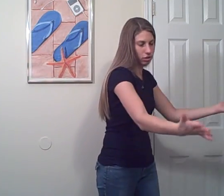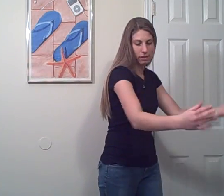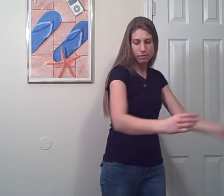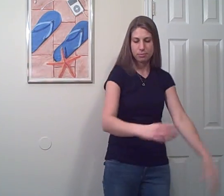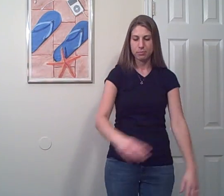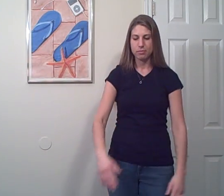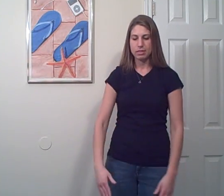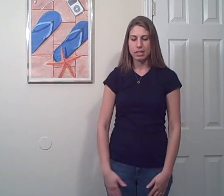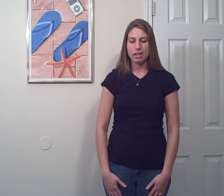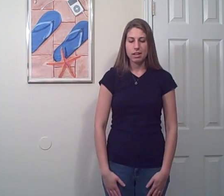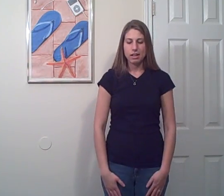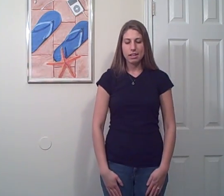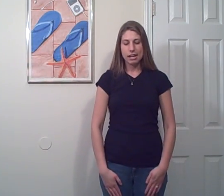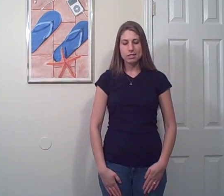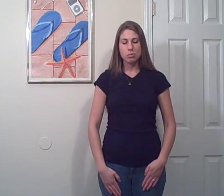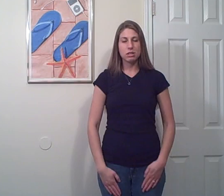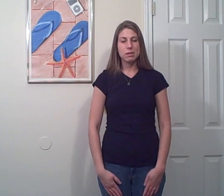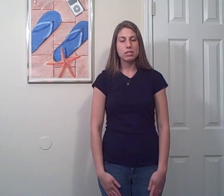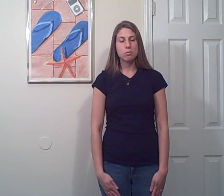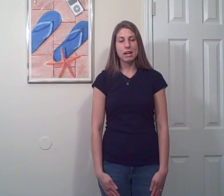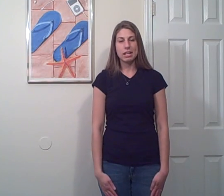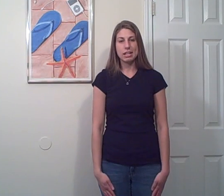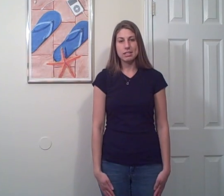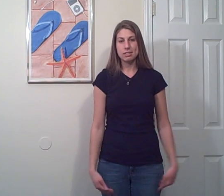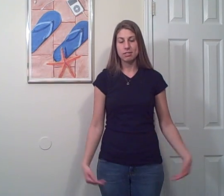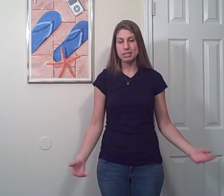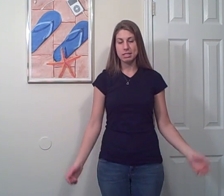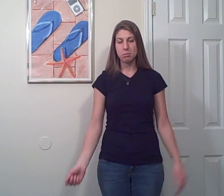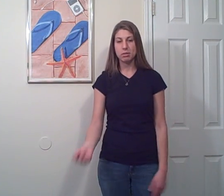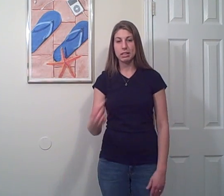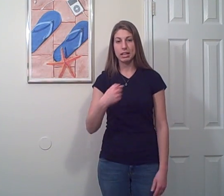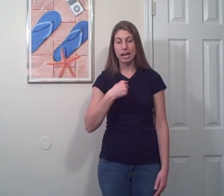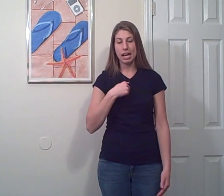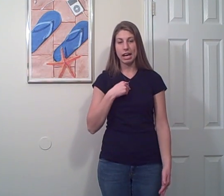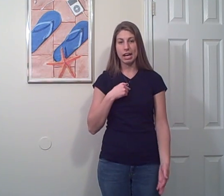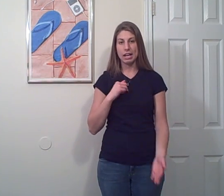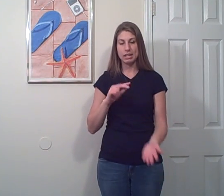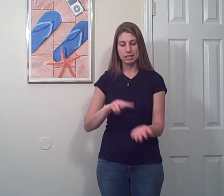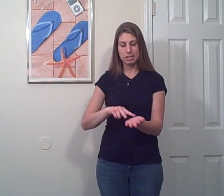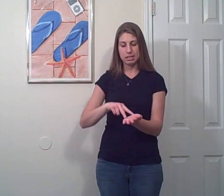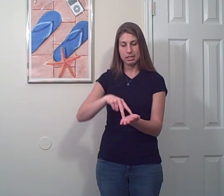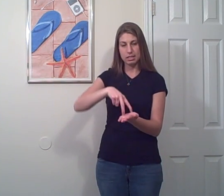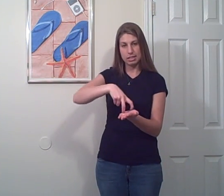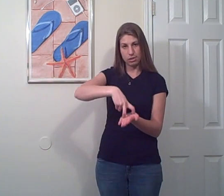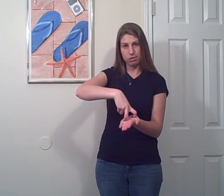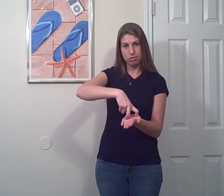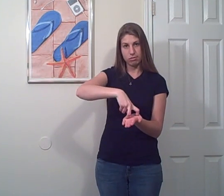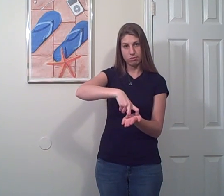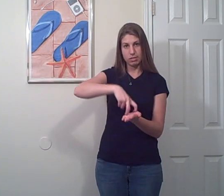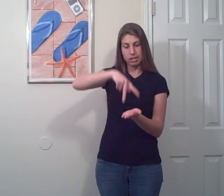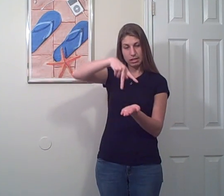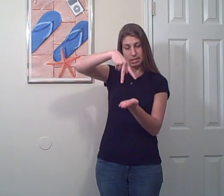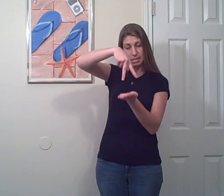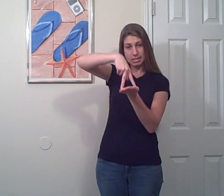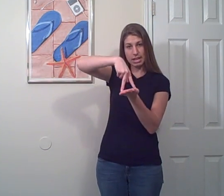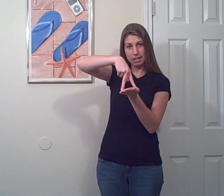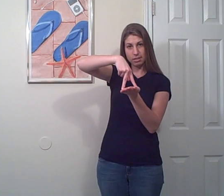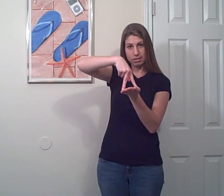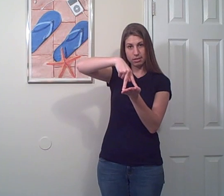love. Next, bring me to my knees. Simply, I kneel. This is stand.